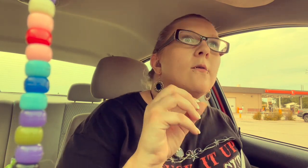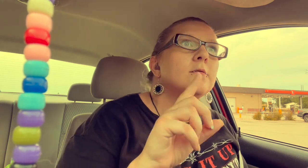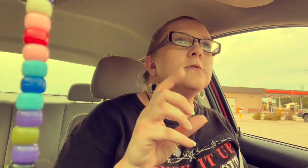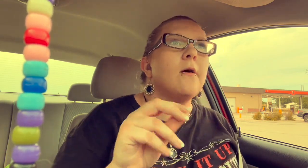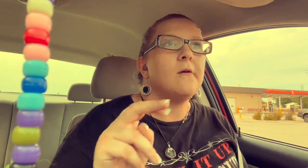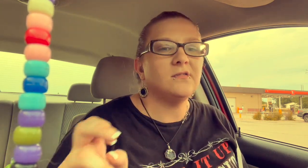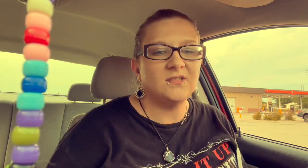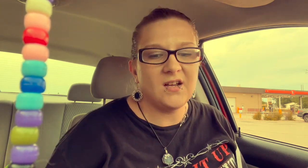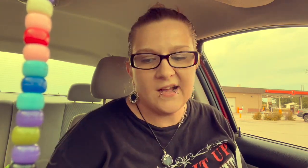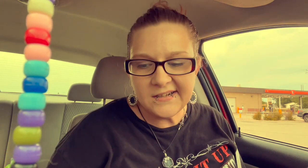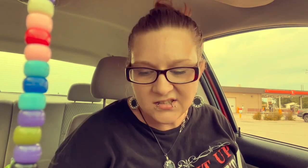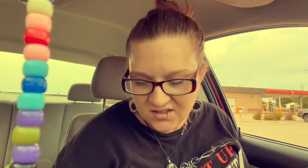AutoZone, I guess.